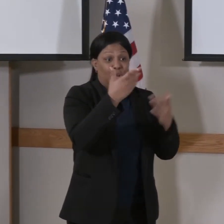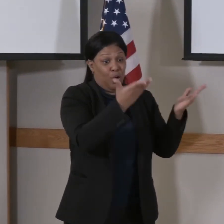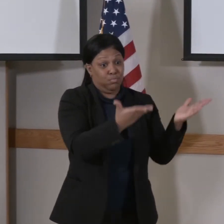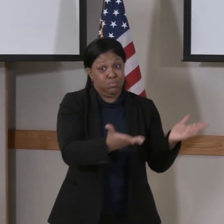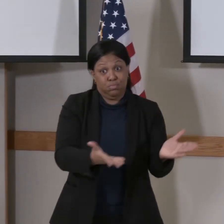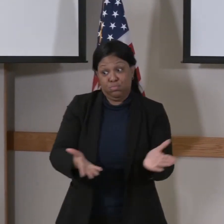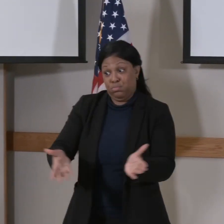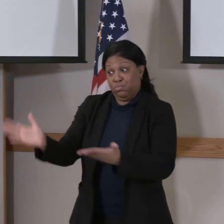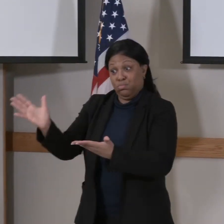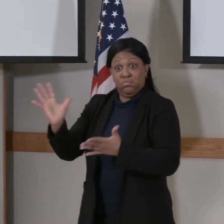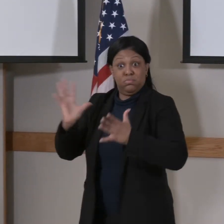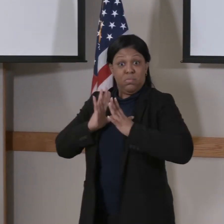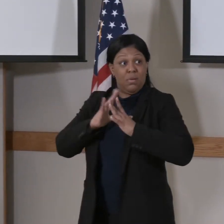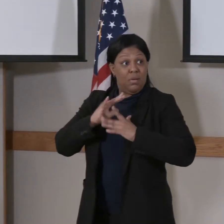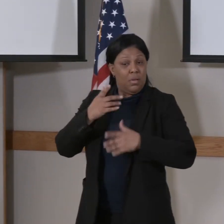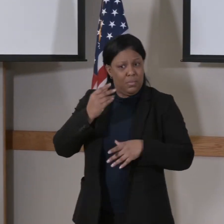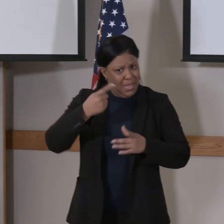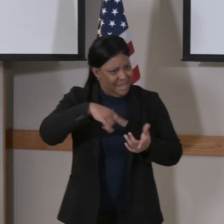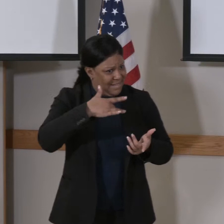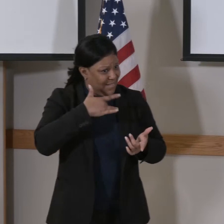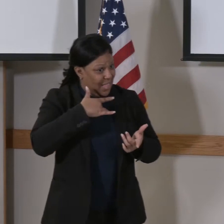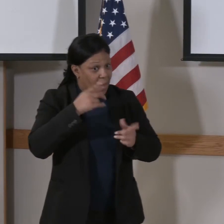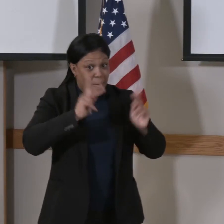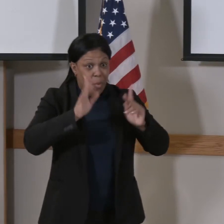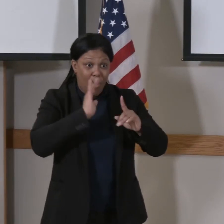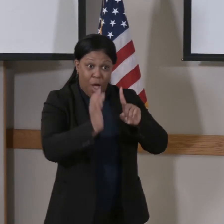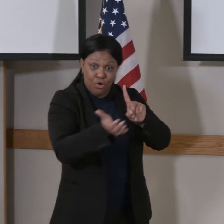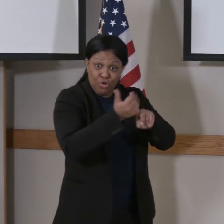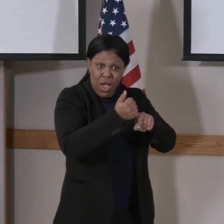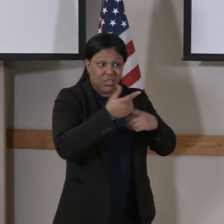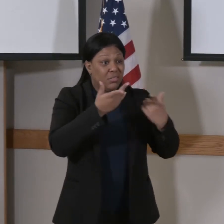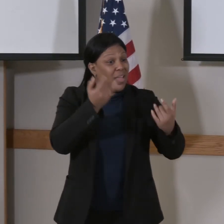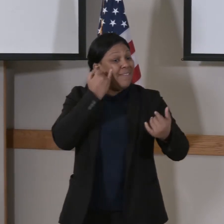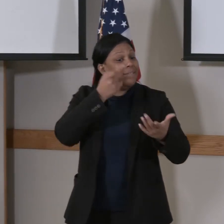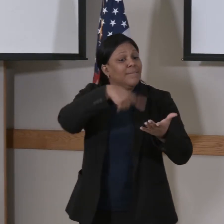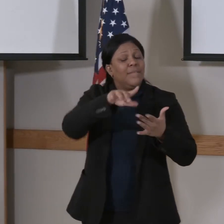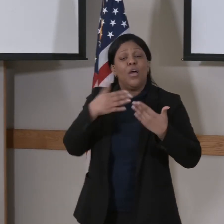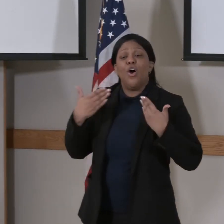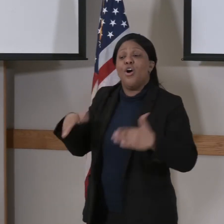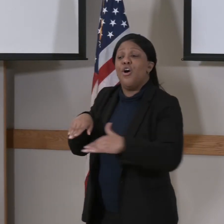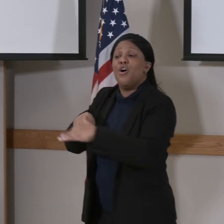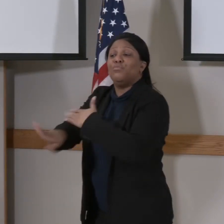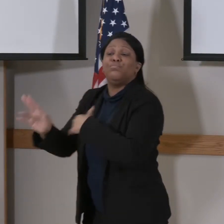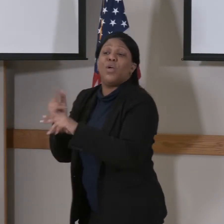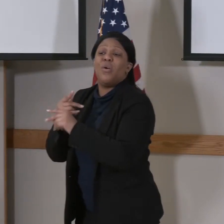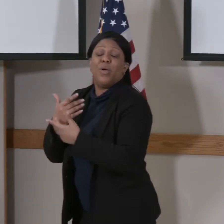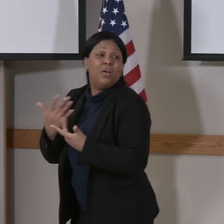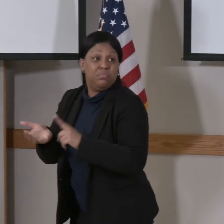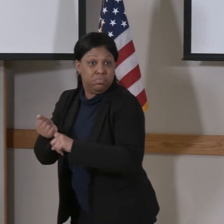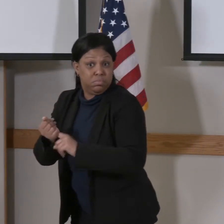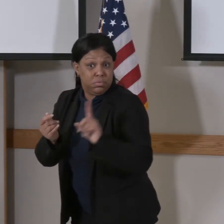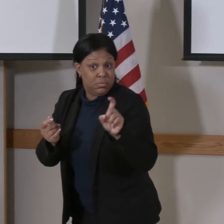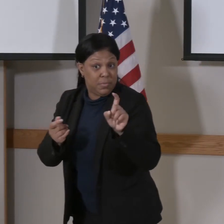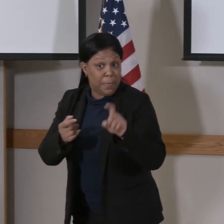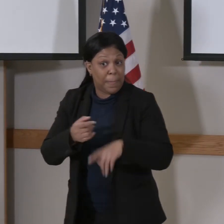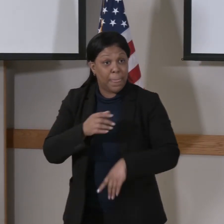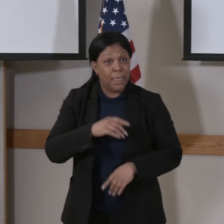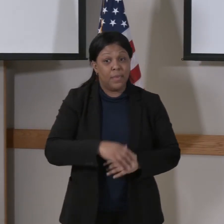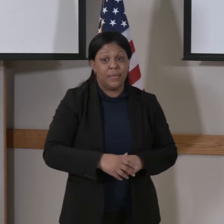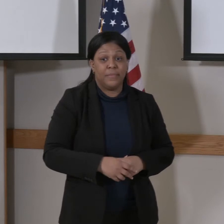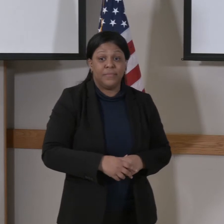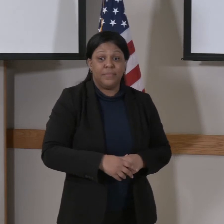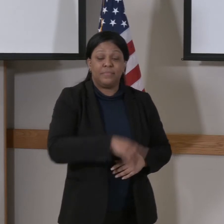arrested if they try to go onto the interstate? Yeah, and we have not facilitated freeway protests. There have been times